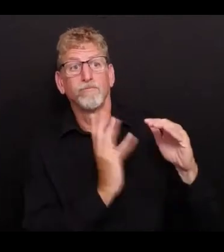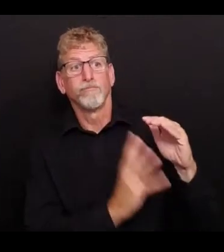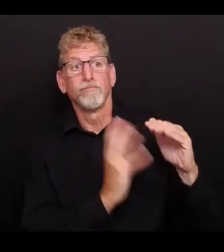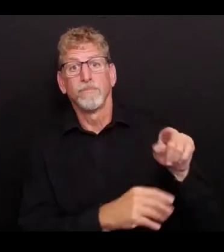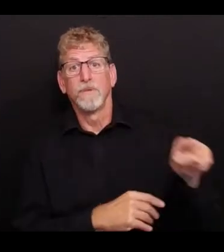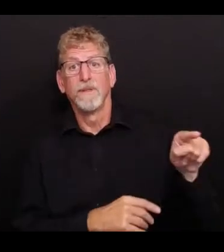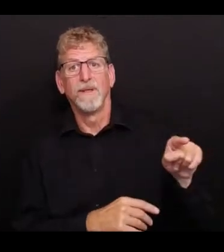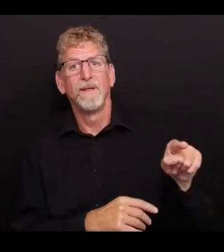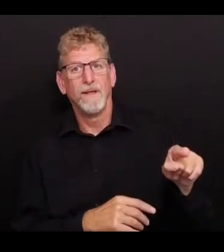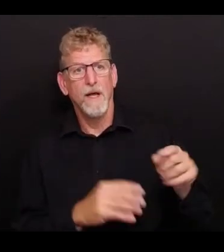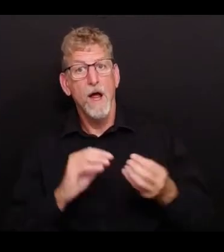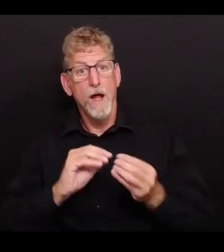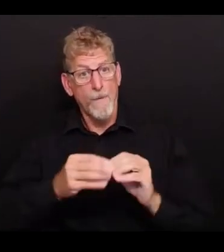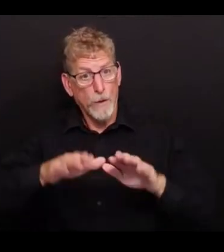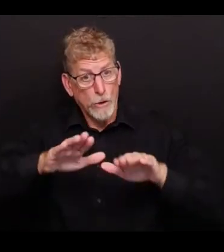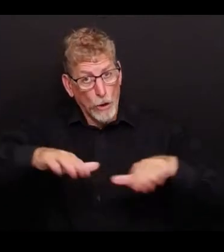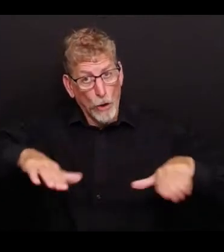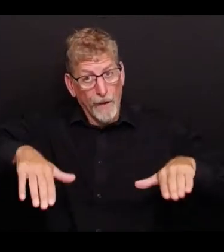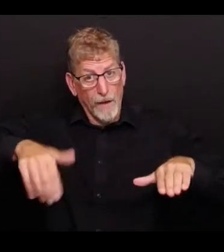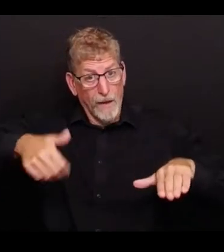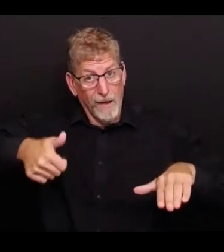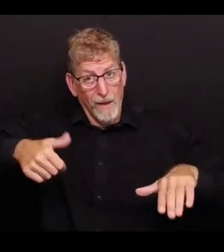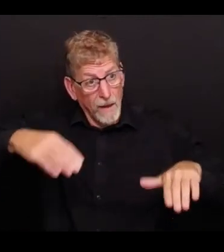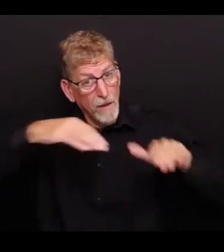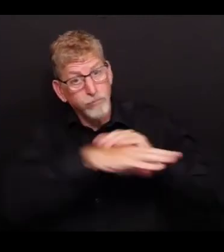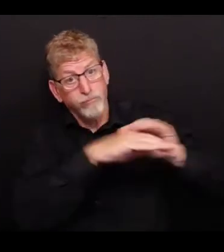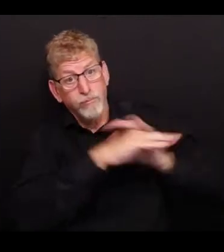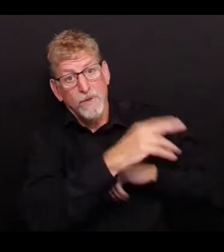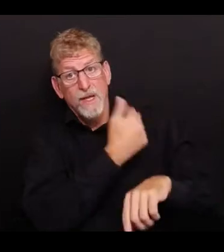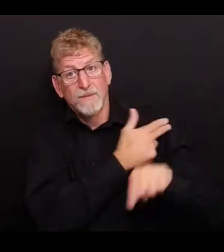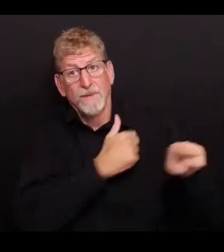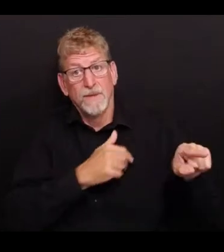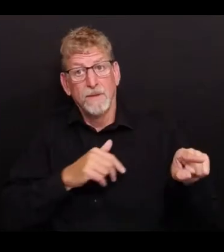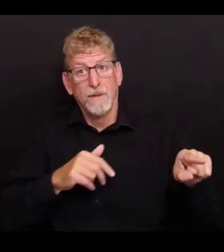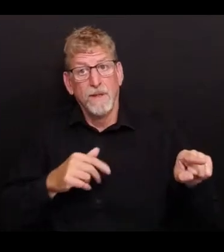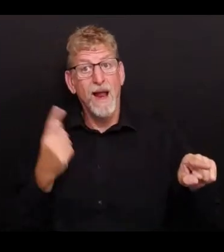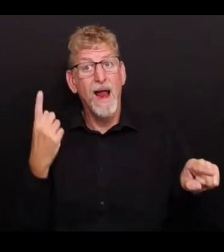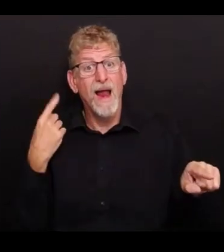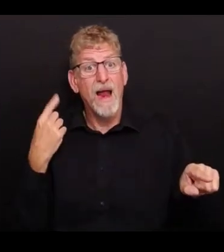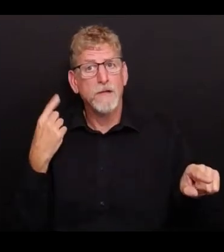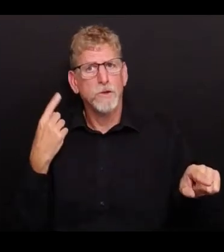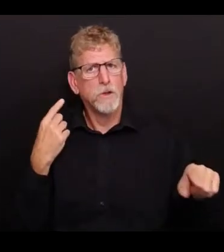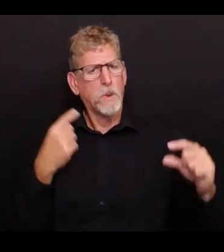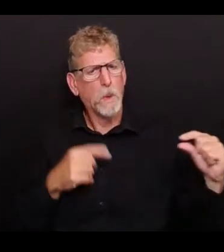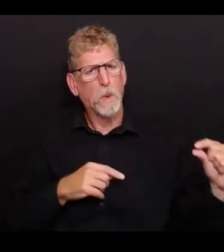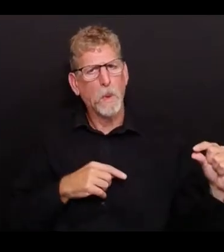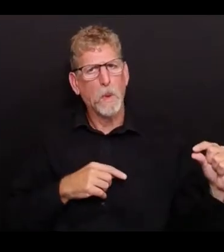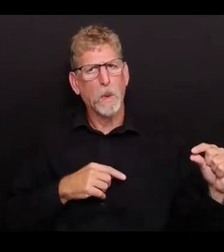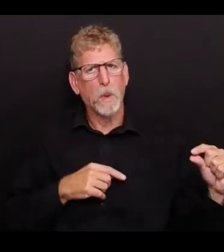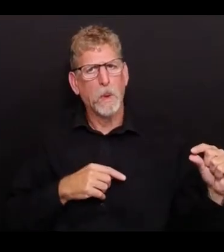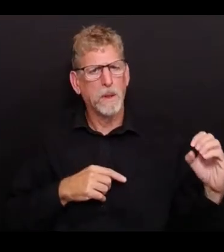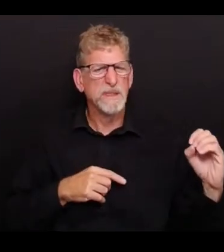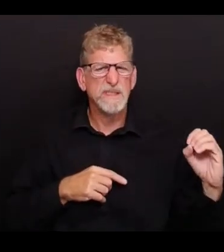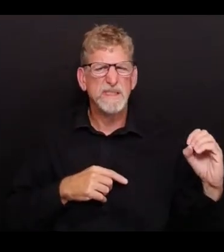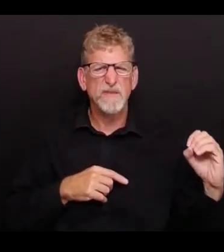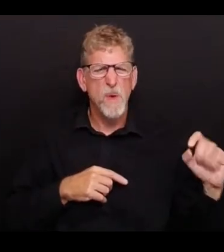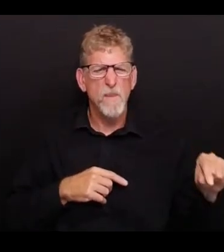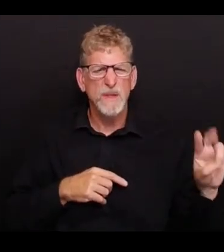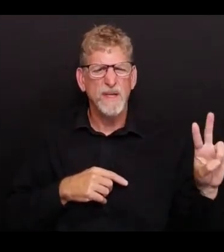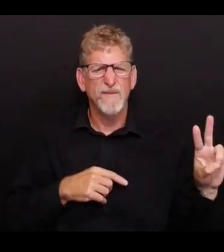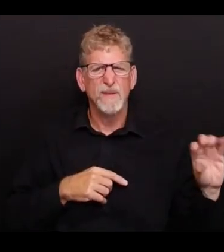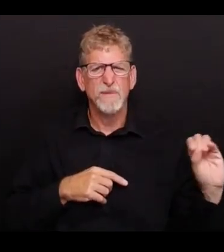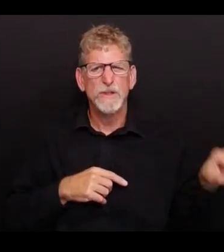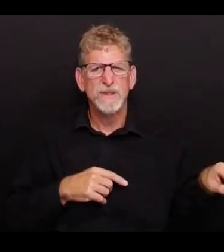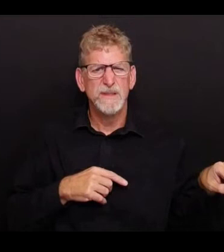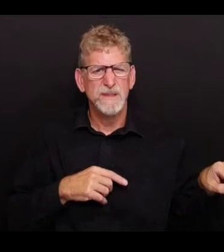being hospitalized, last fall it was about 0.7% of cases,